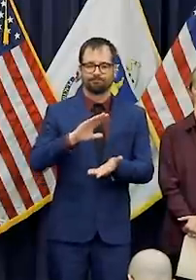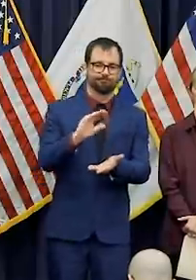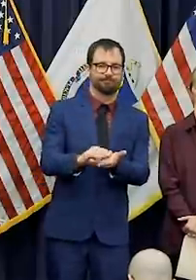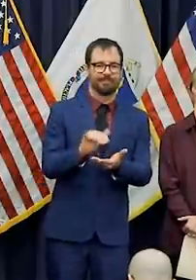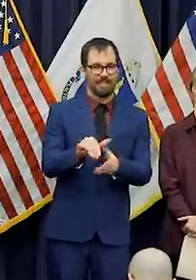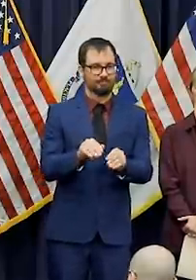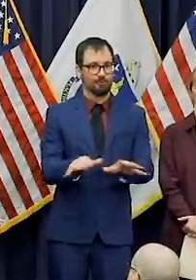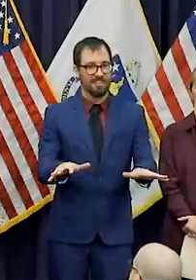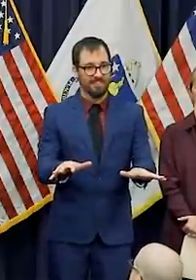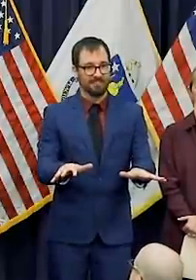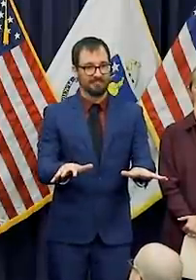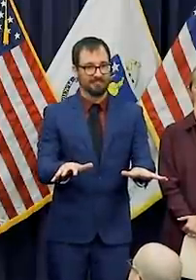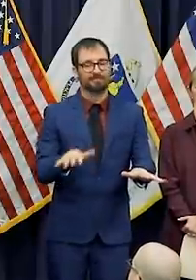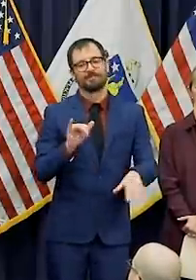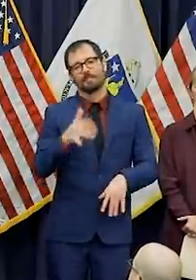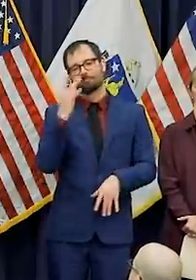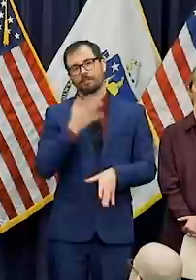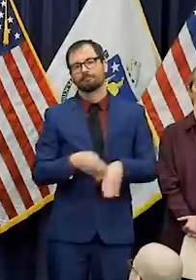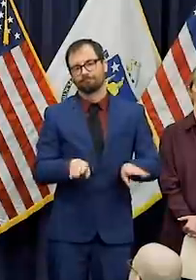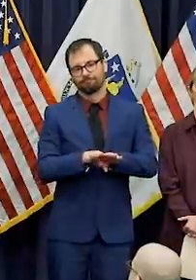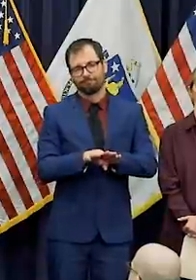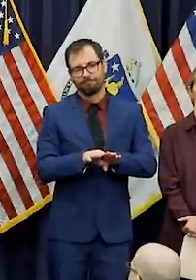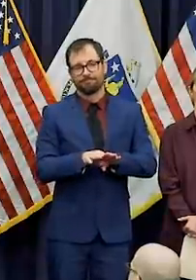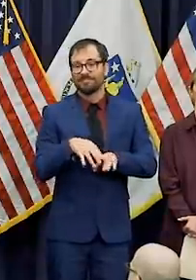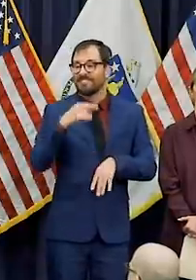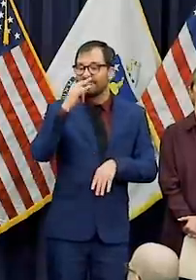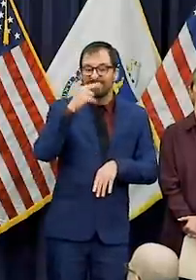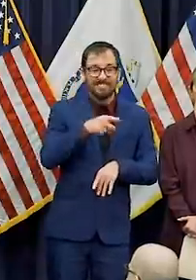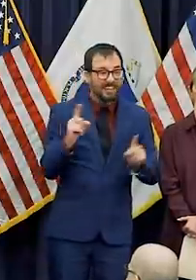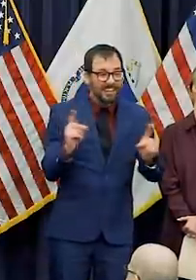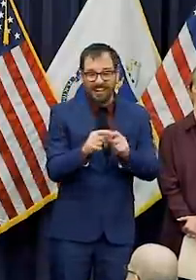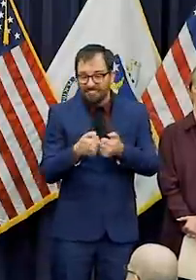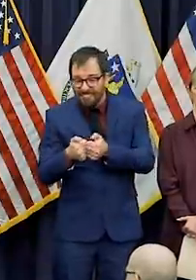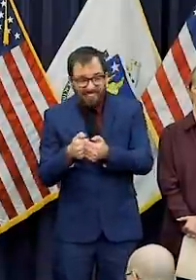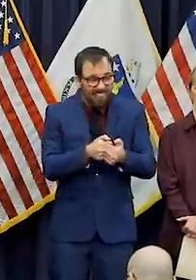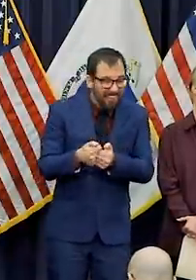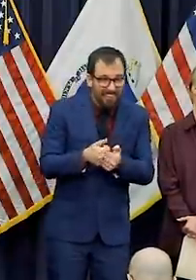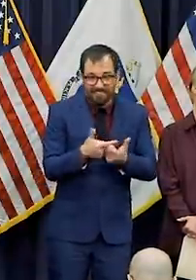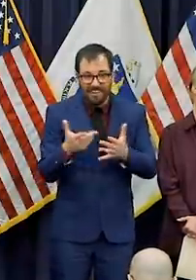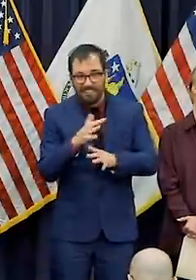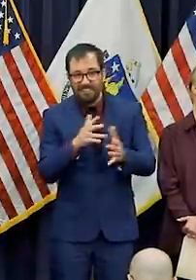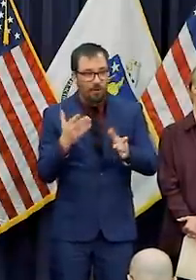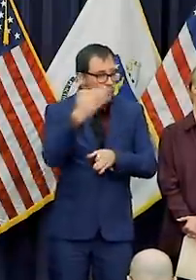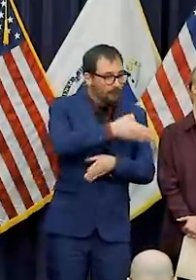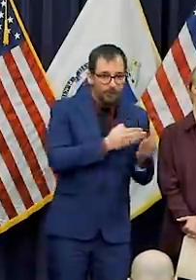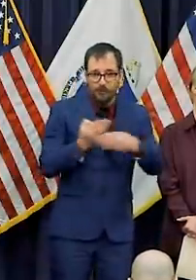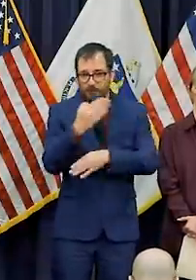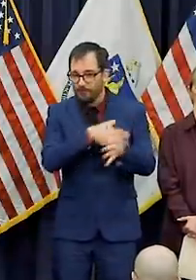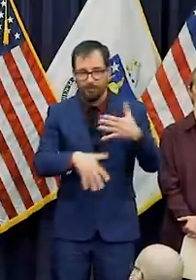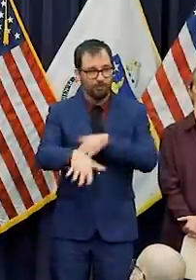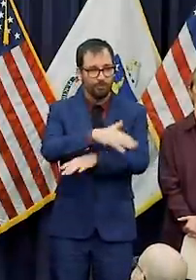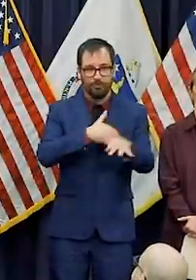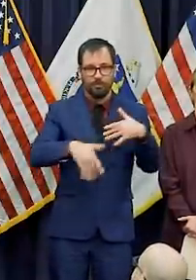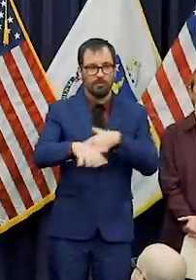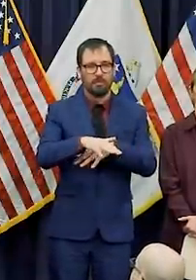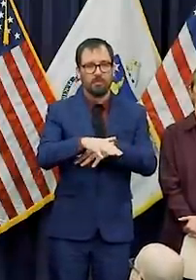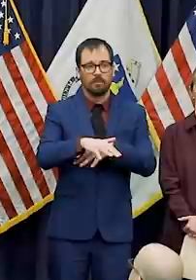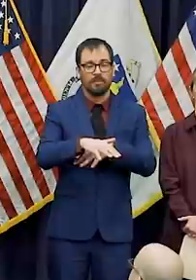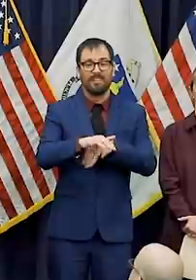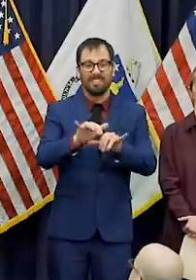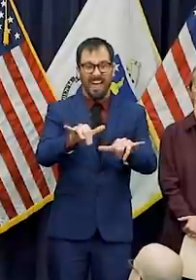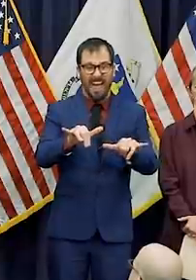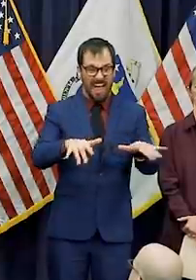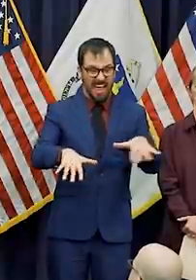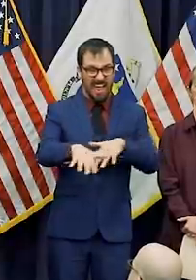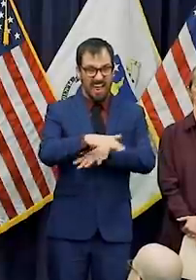out, playing video games, and sharing snacks every day from one house to the next. We're urging parents and